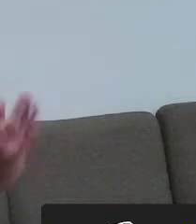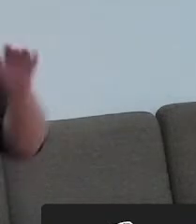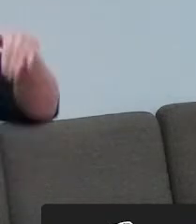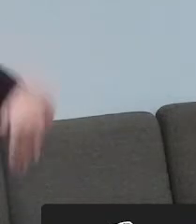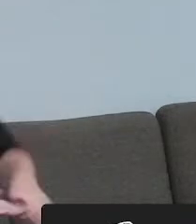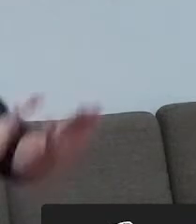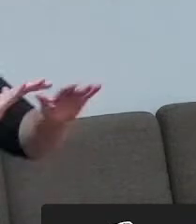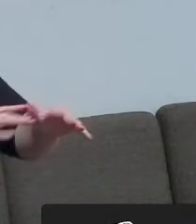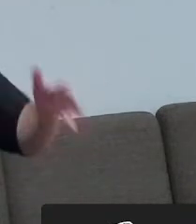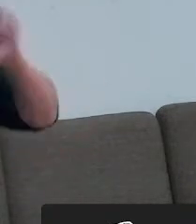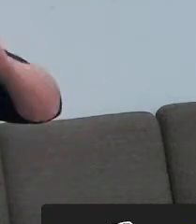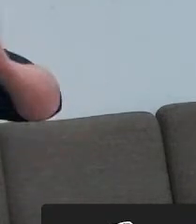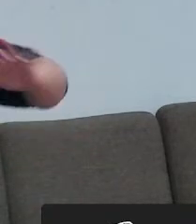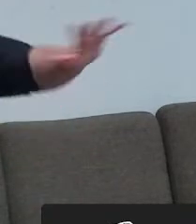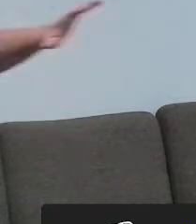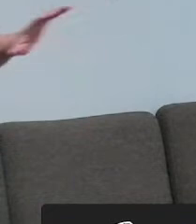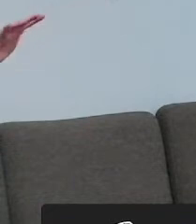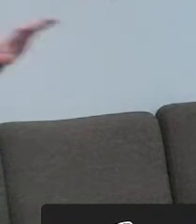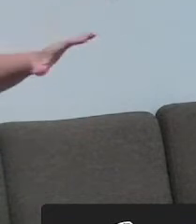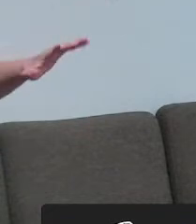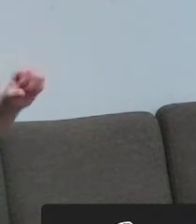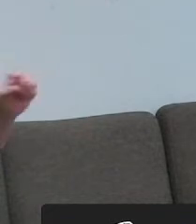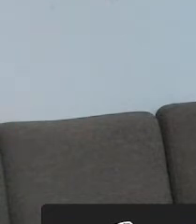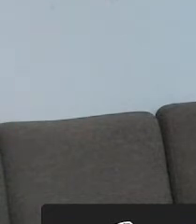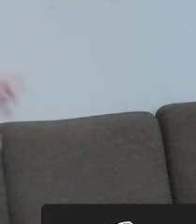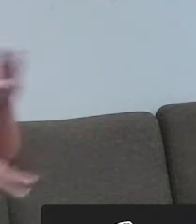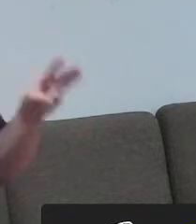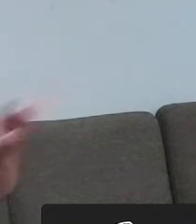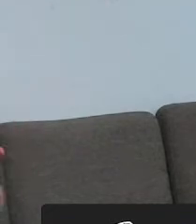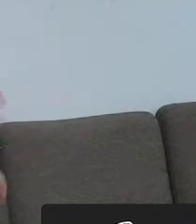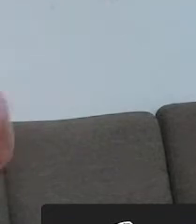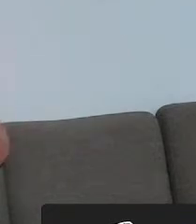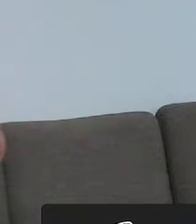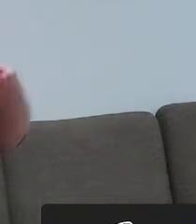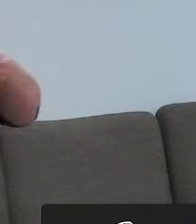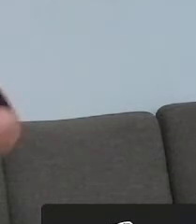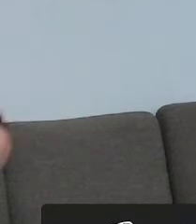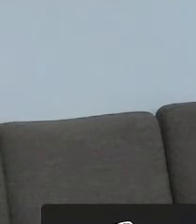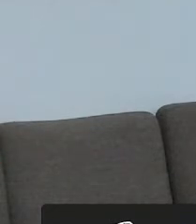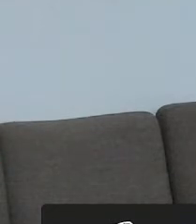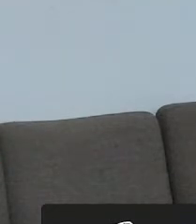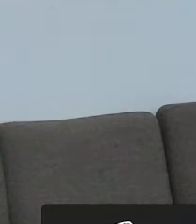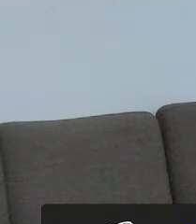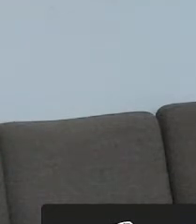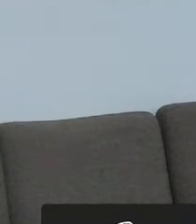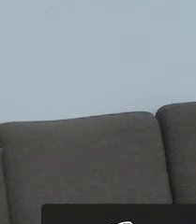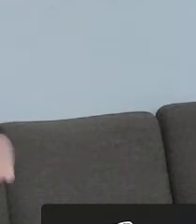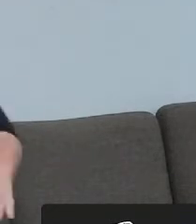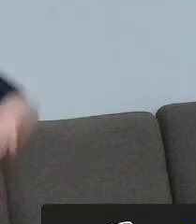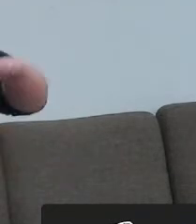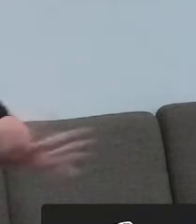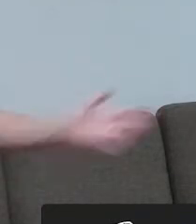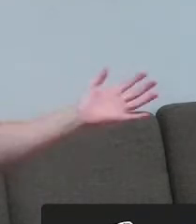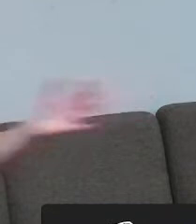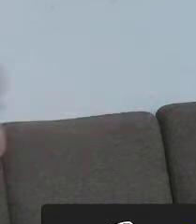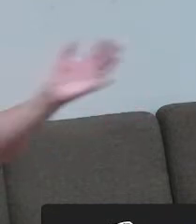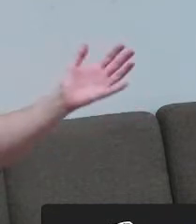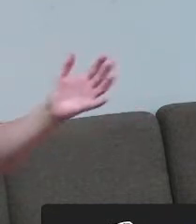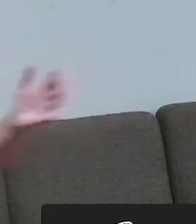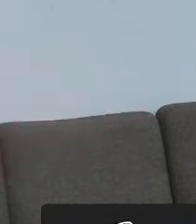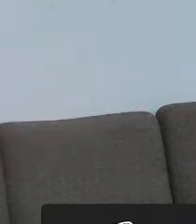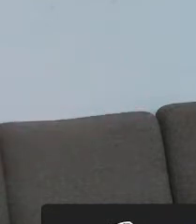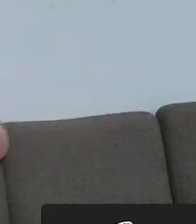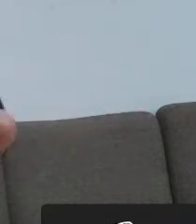the fullness thereof, the world and they that dwell therein. Let the floods clap their hands. Let